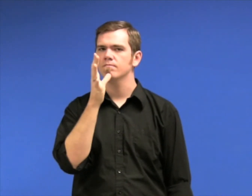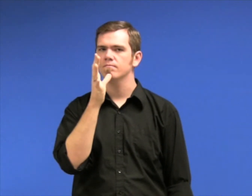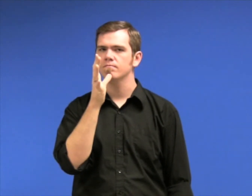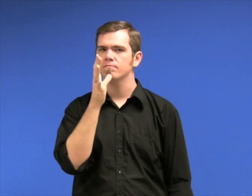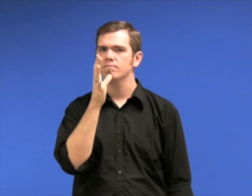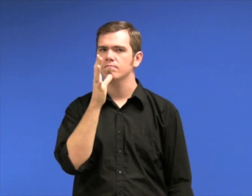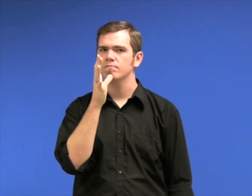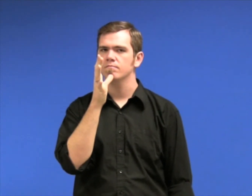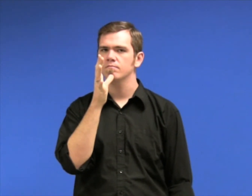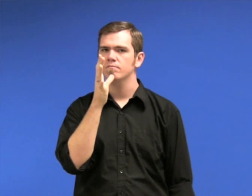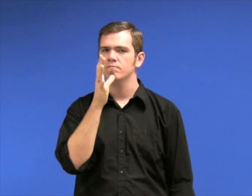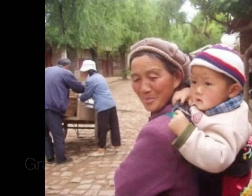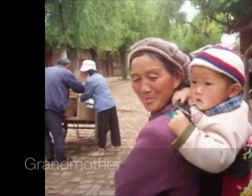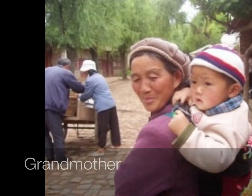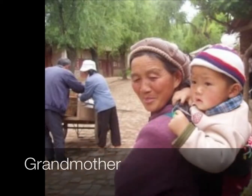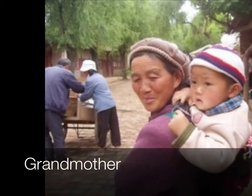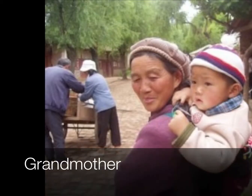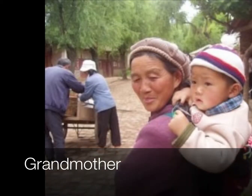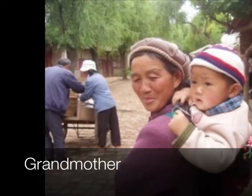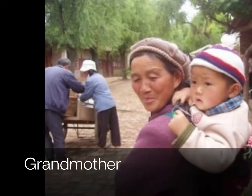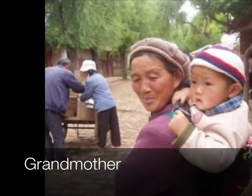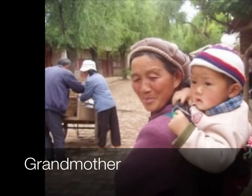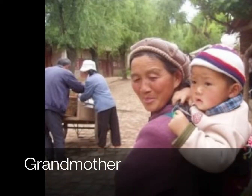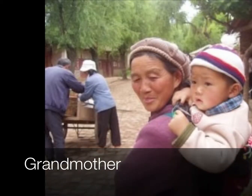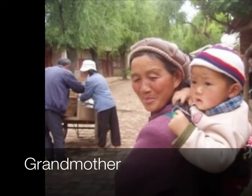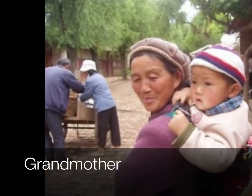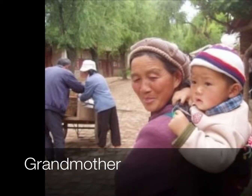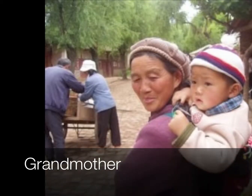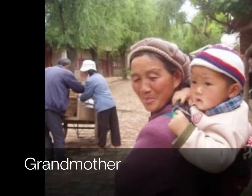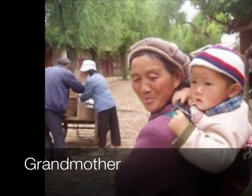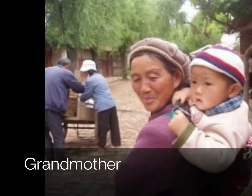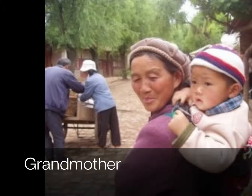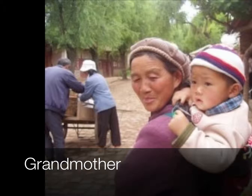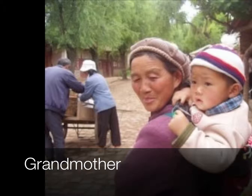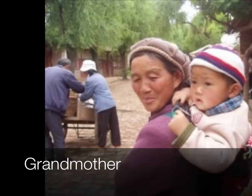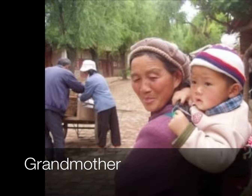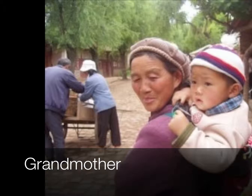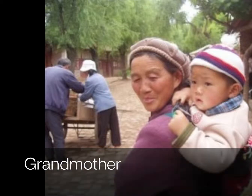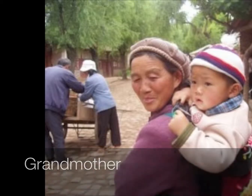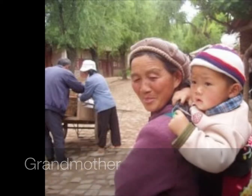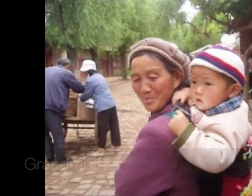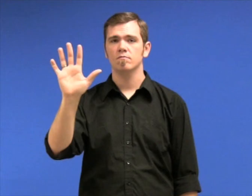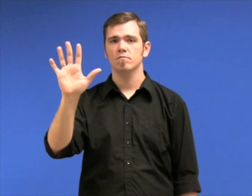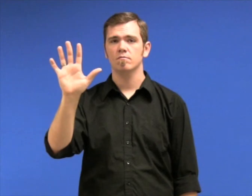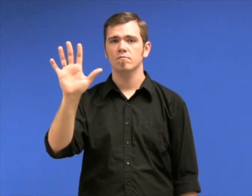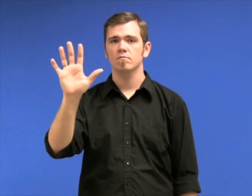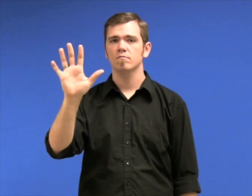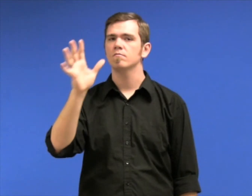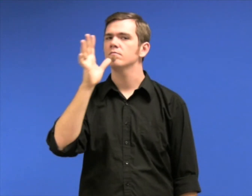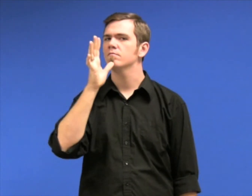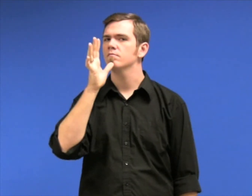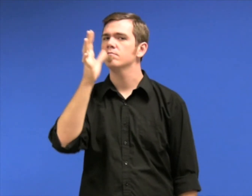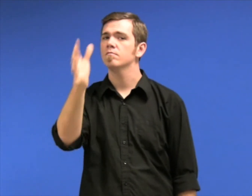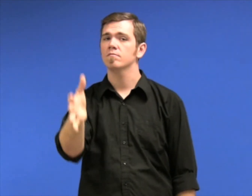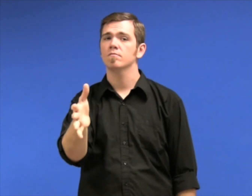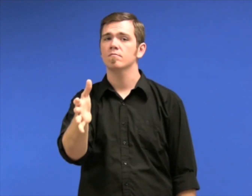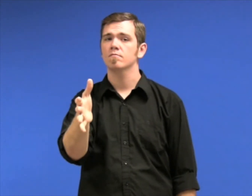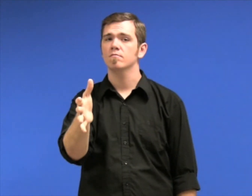mom. All right, now we have the sign for grandmother or grandma. It's just like mother, but it bounces